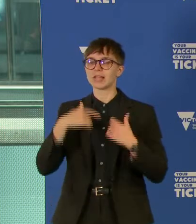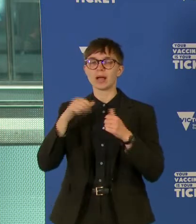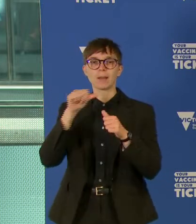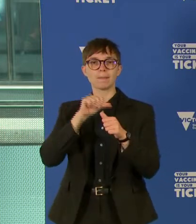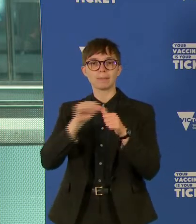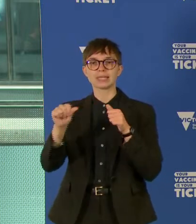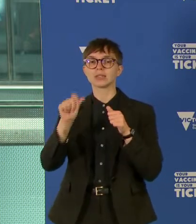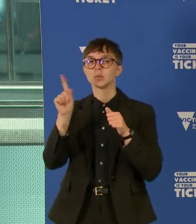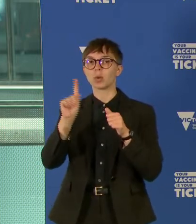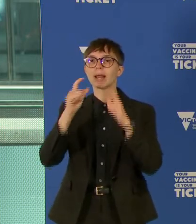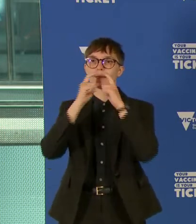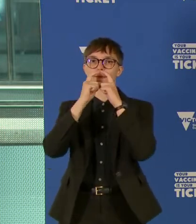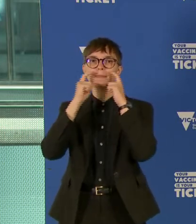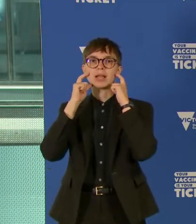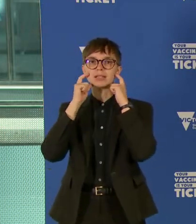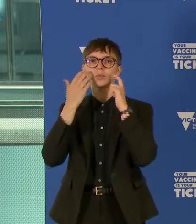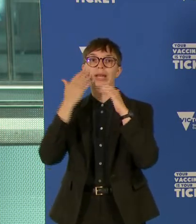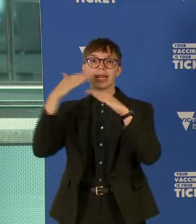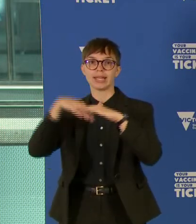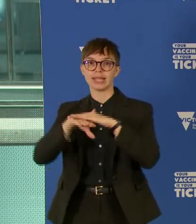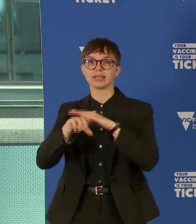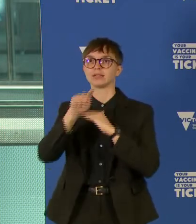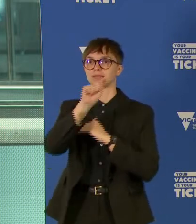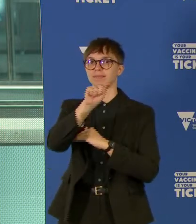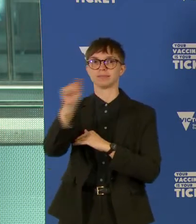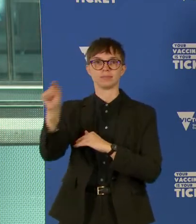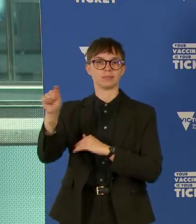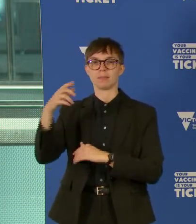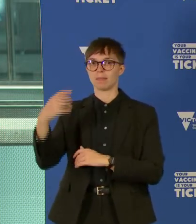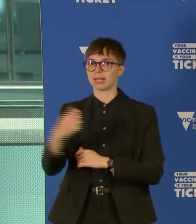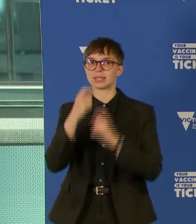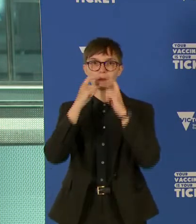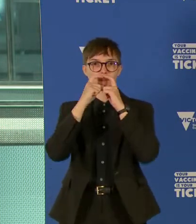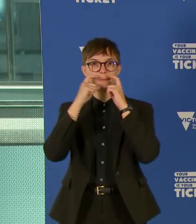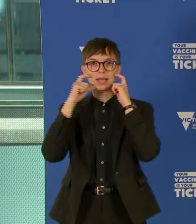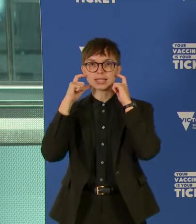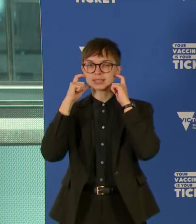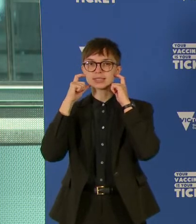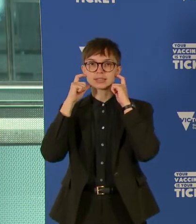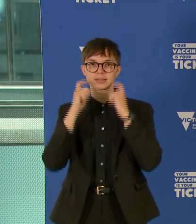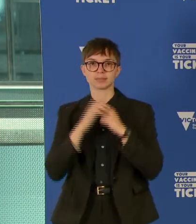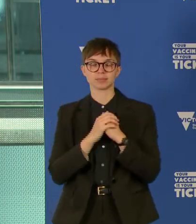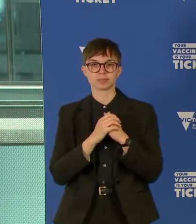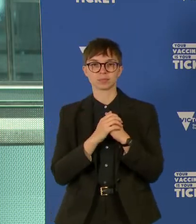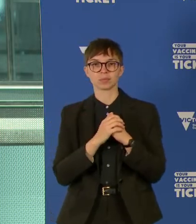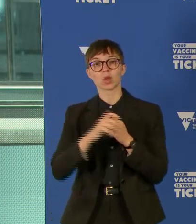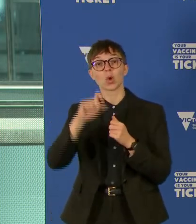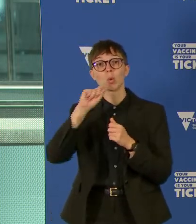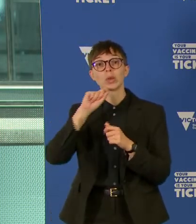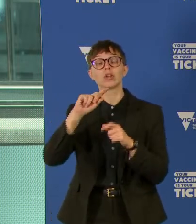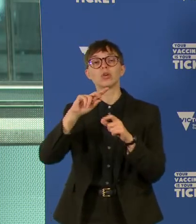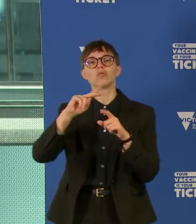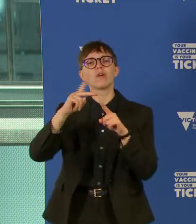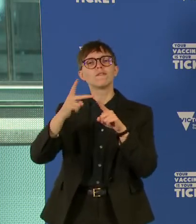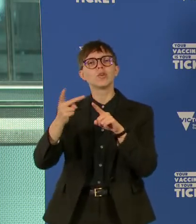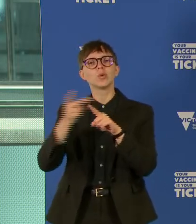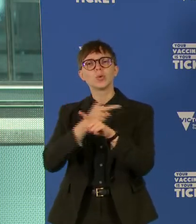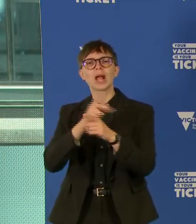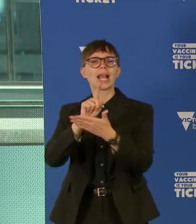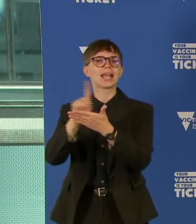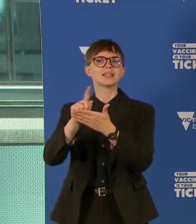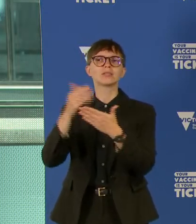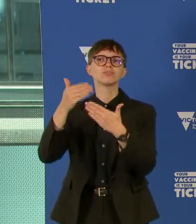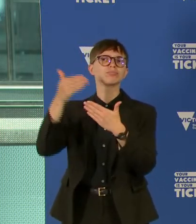those locations. And of course, we will always continue to review these things, but based on the fact that we